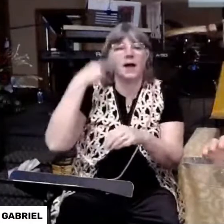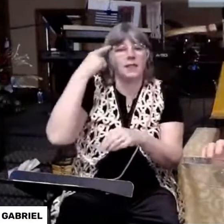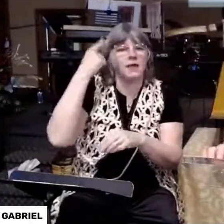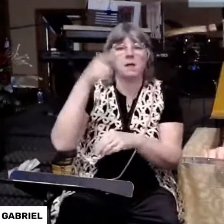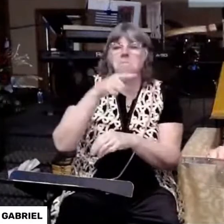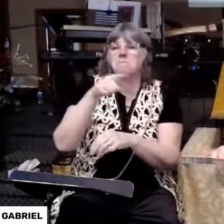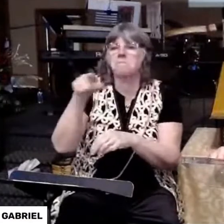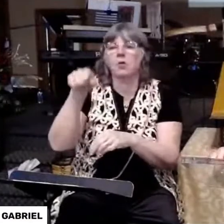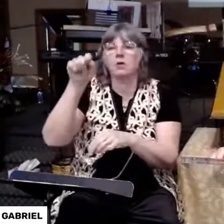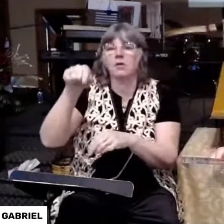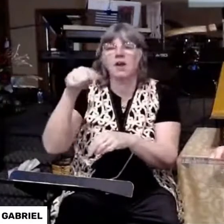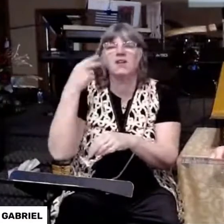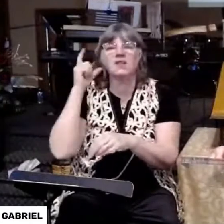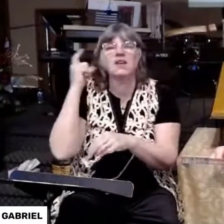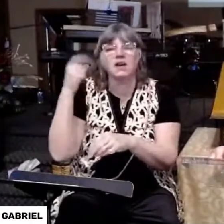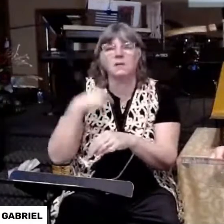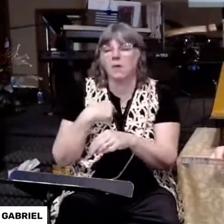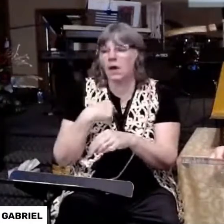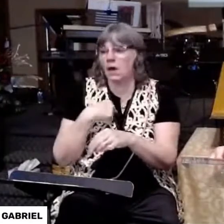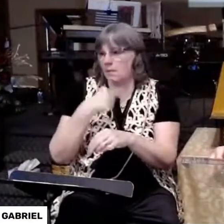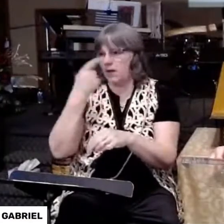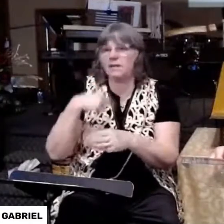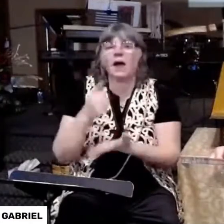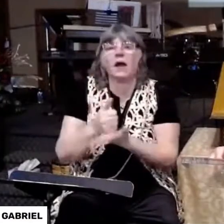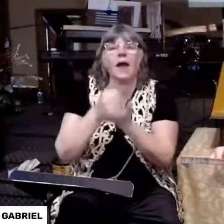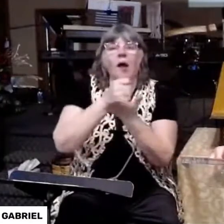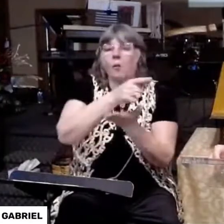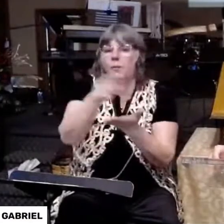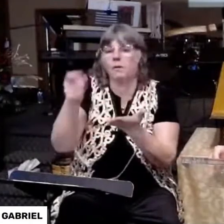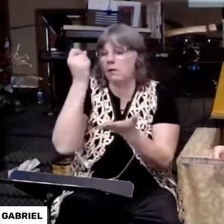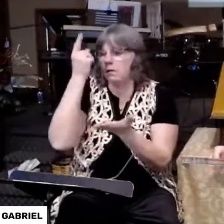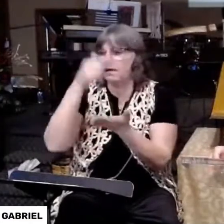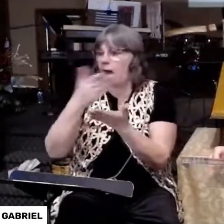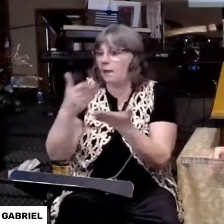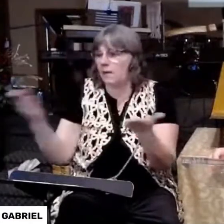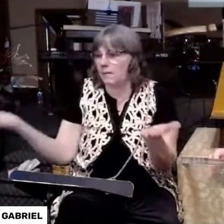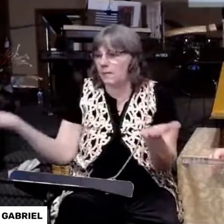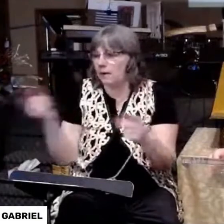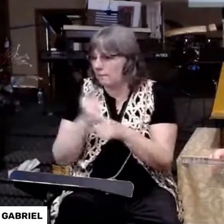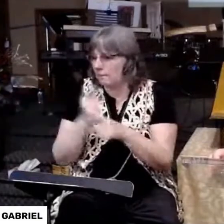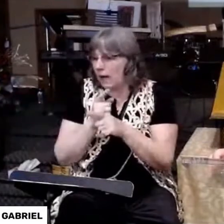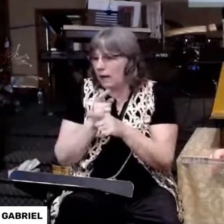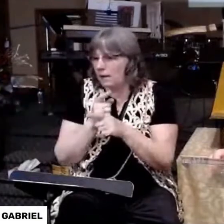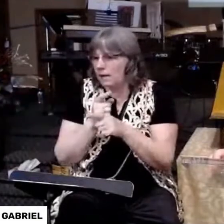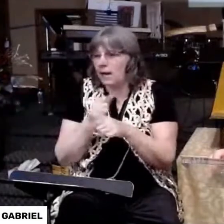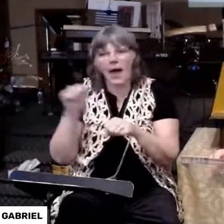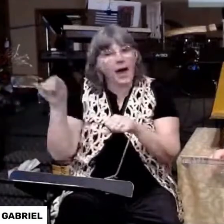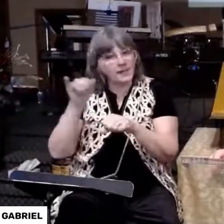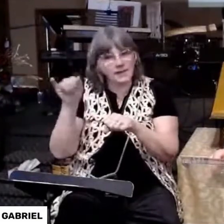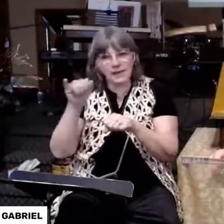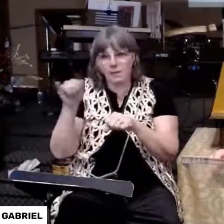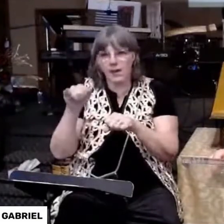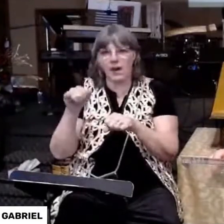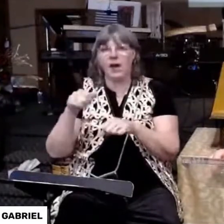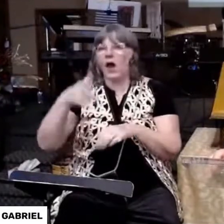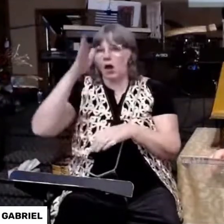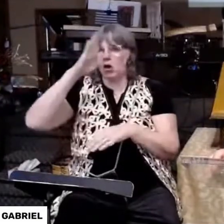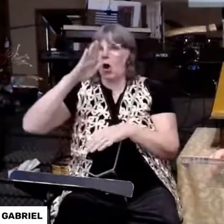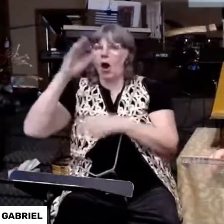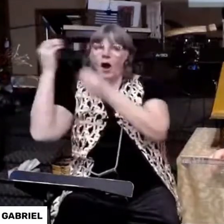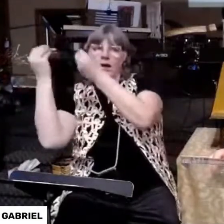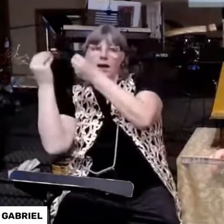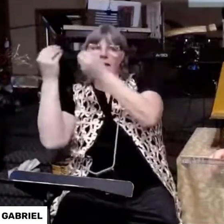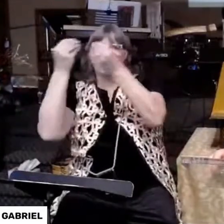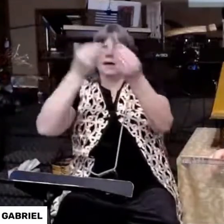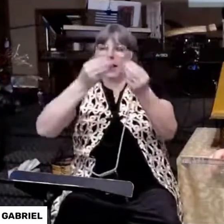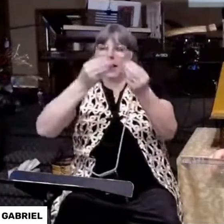Torah was given for the same reason, because they felt that people